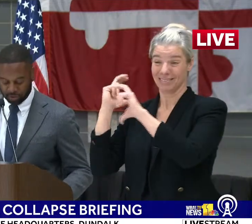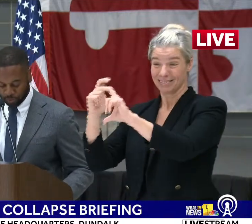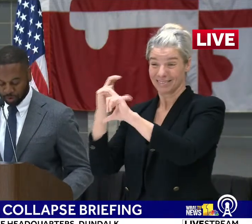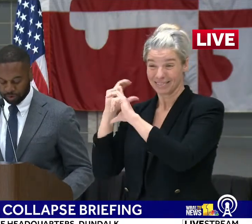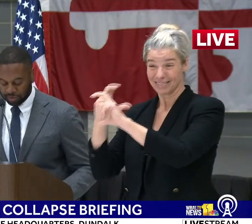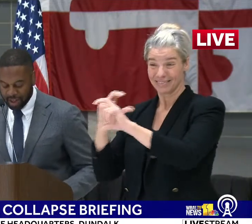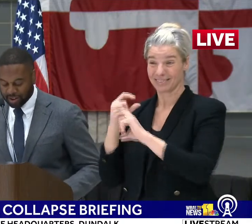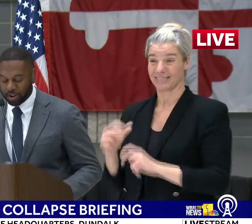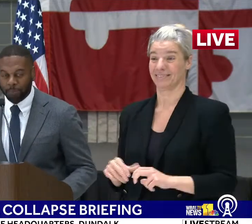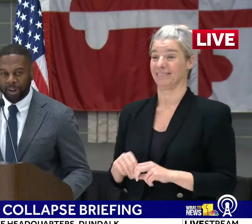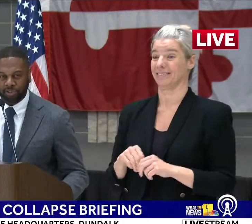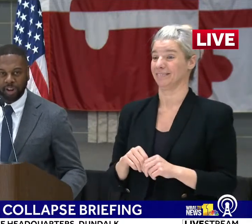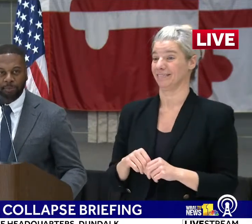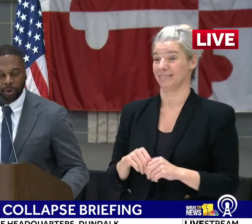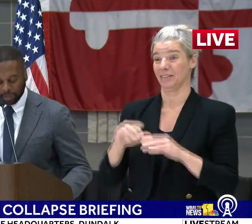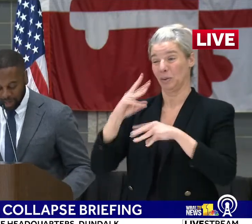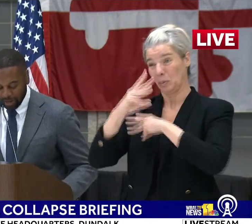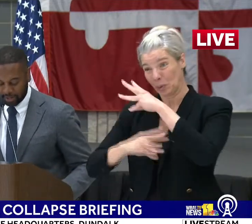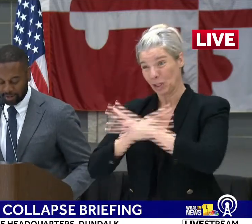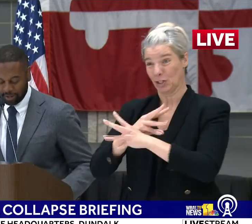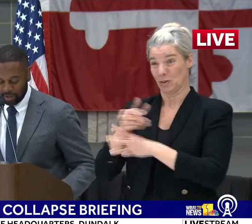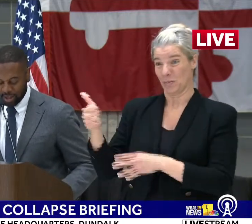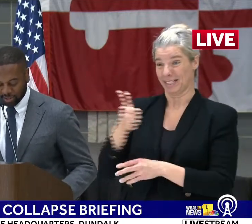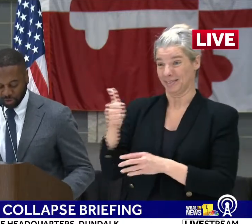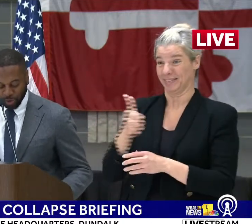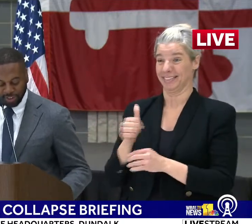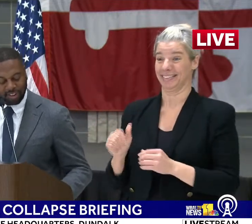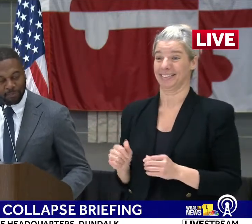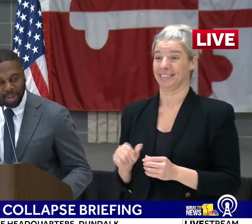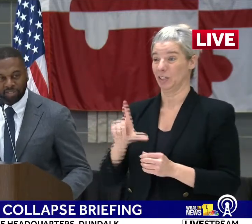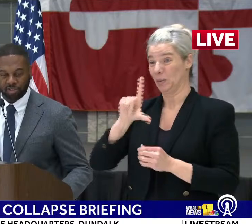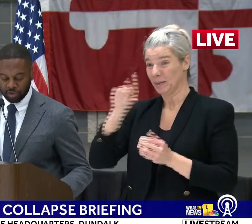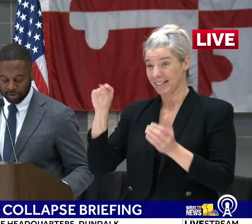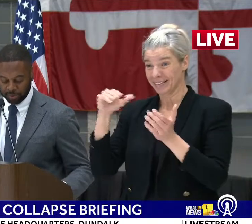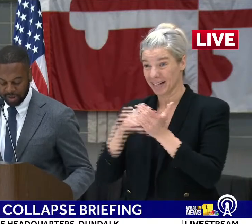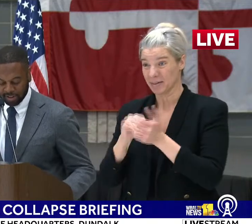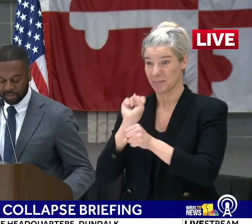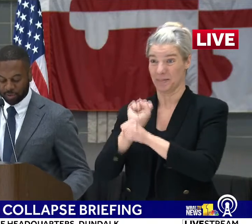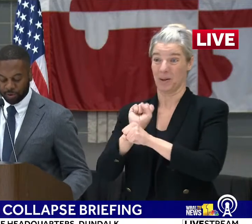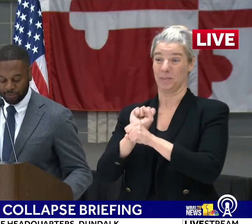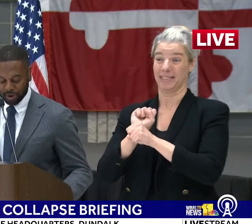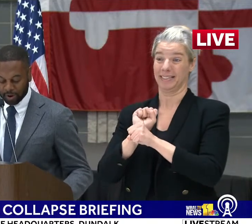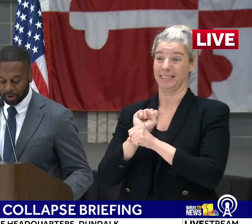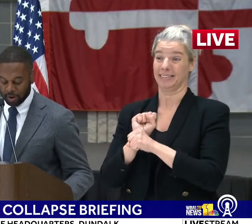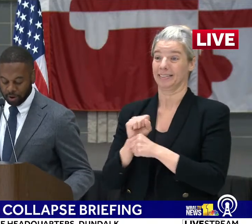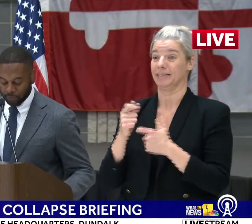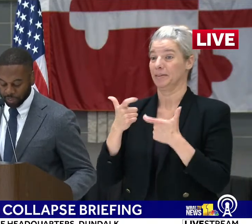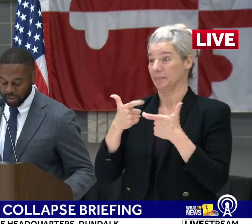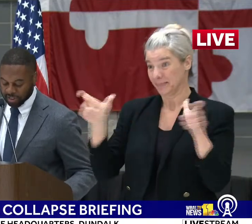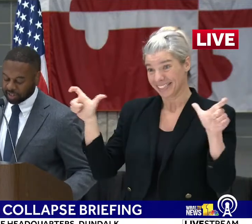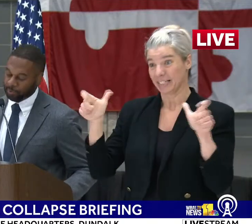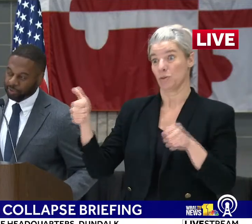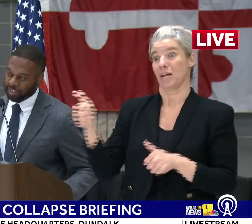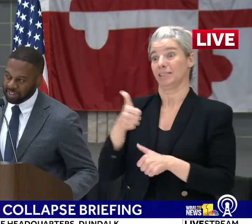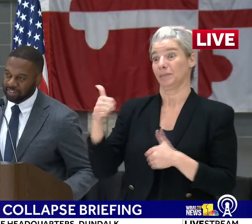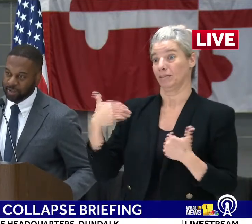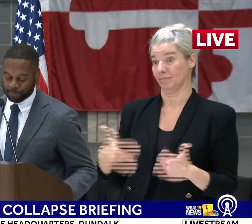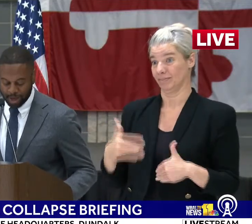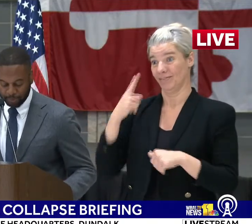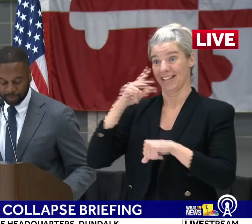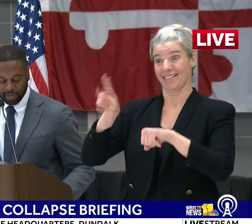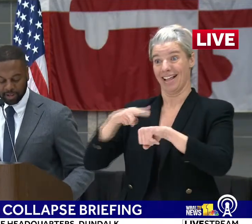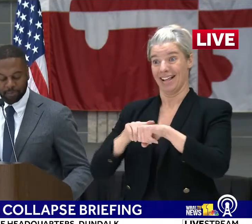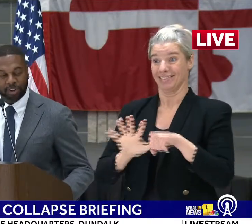than 20,000 workers at nearby Trade Point Atlantic and serves as a major transportation thoroughfare for the nation's